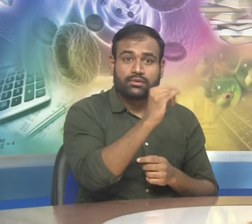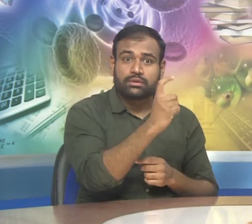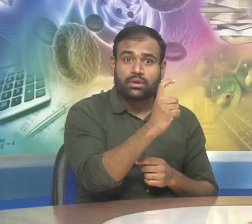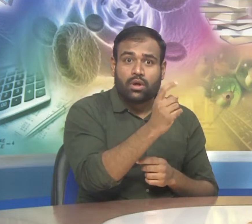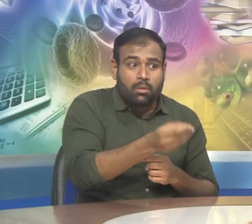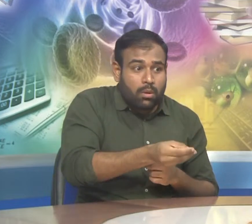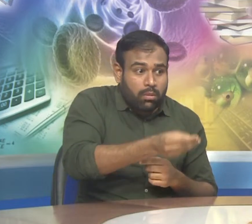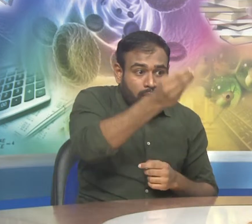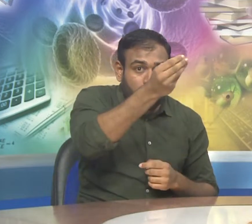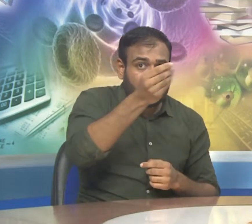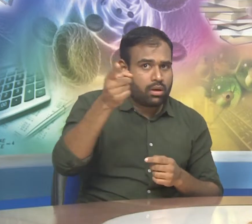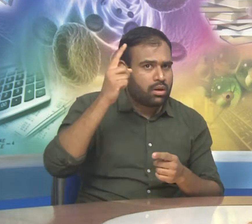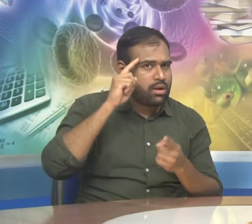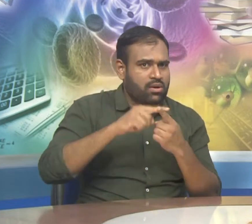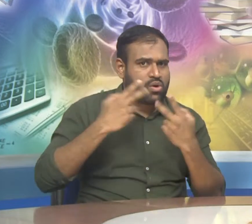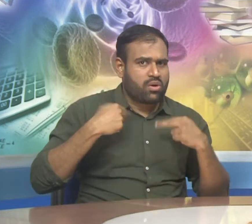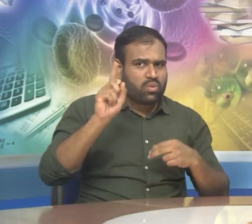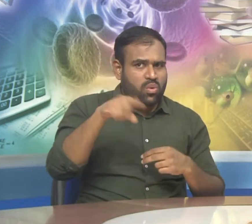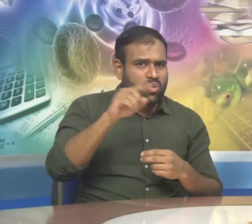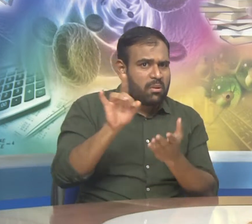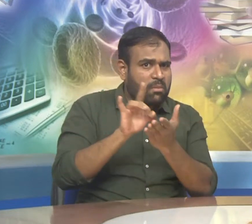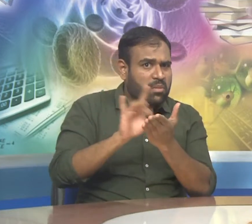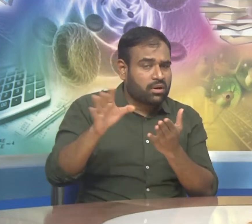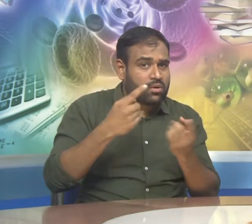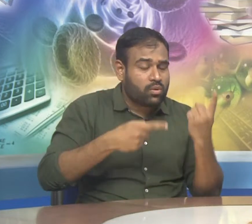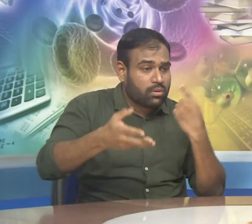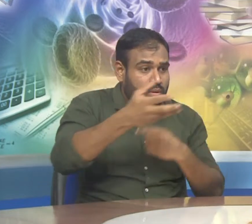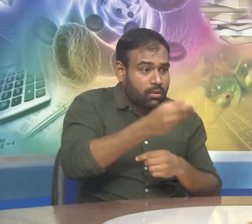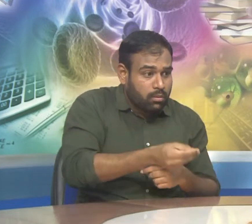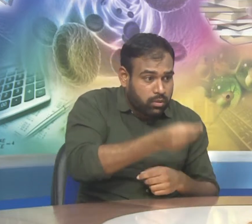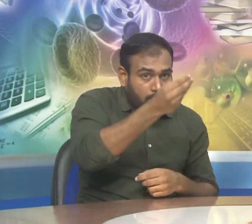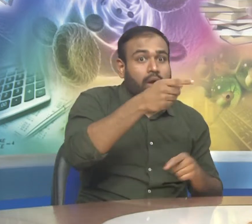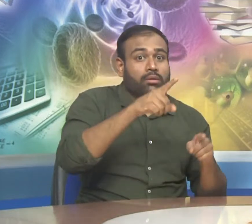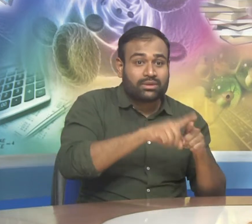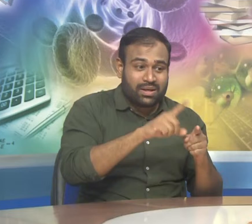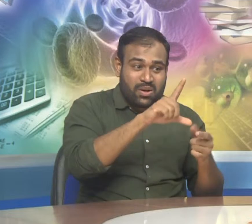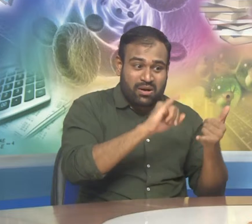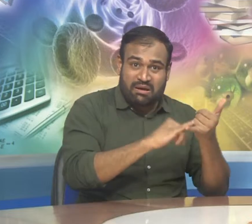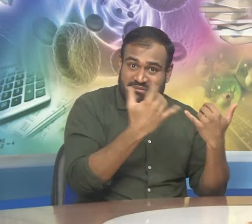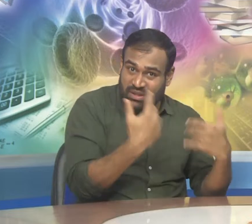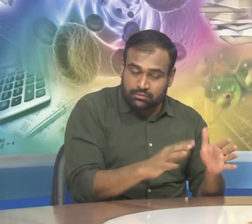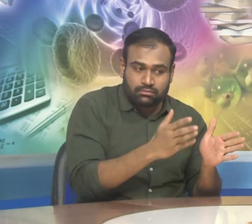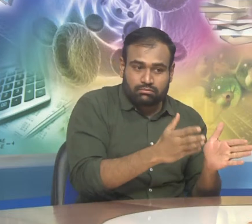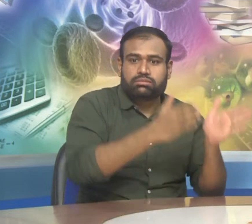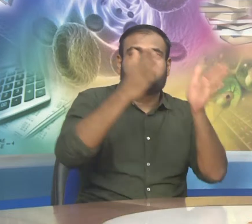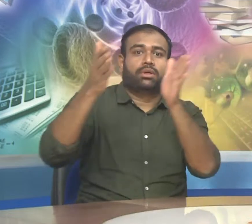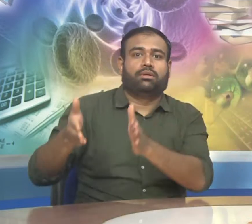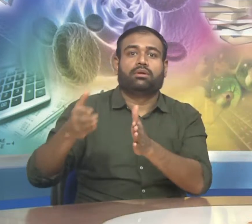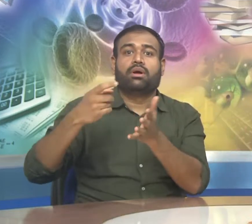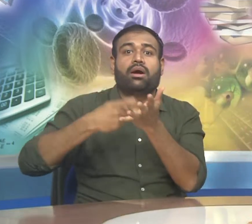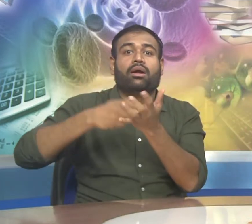such a resolution is submitted to the President, who then can remove